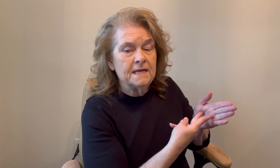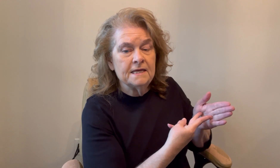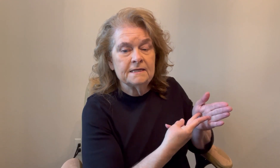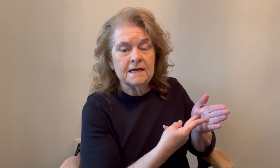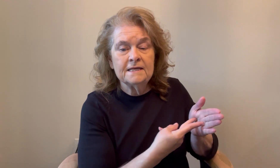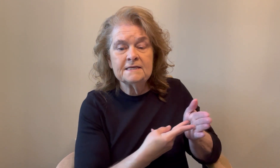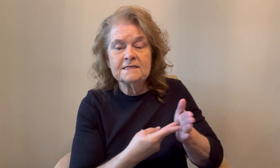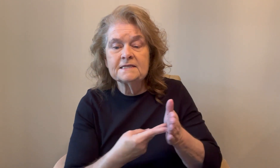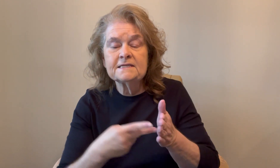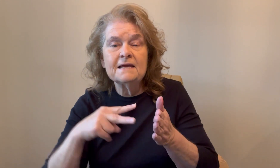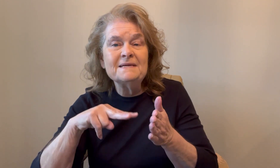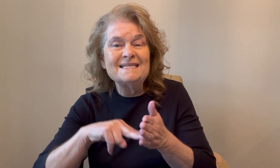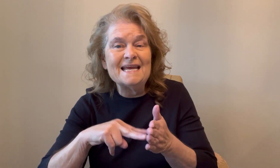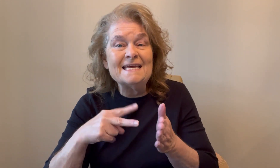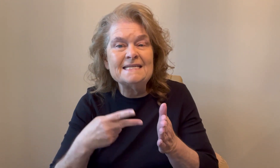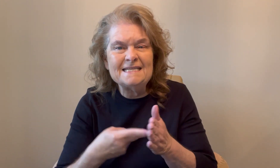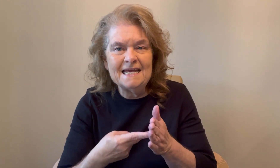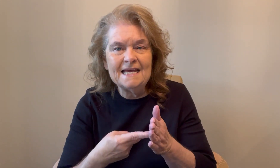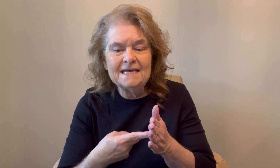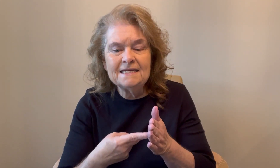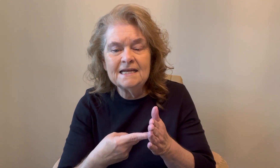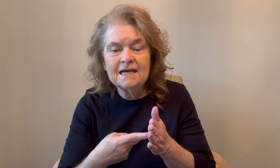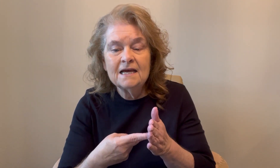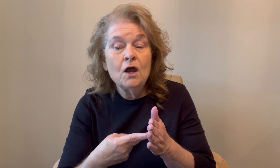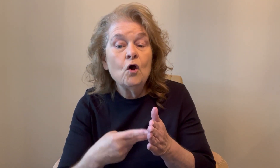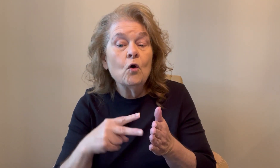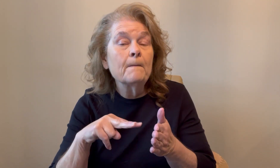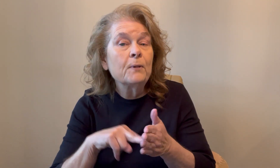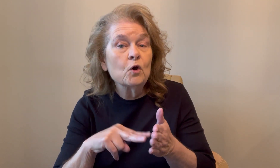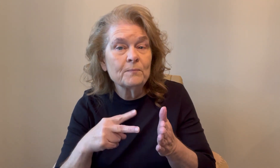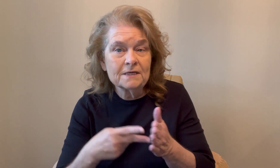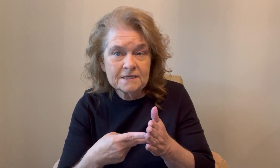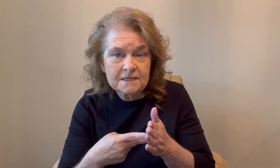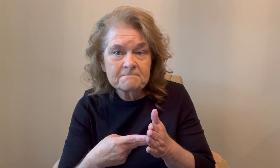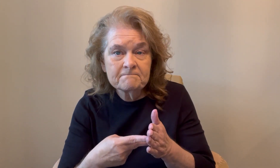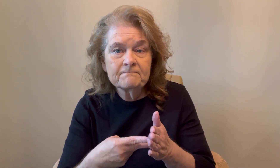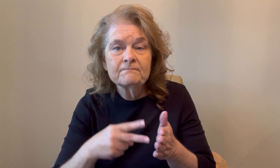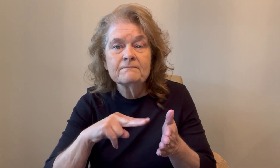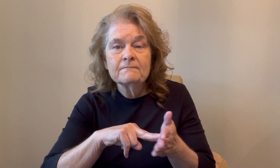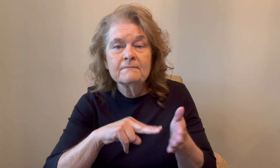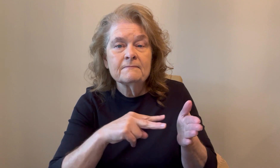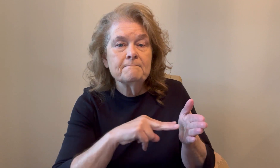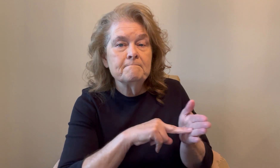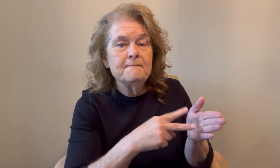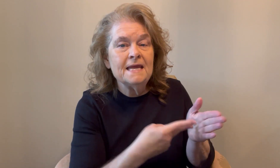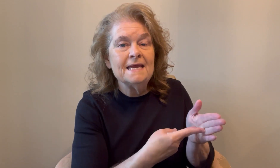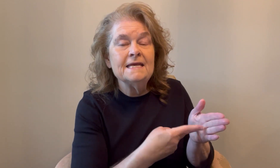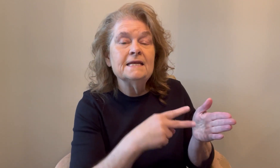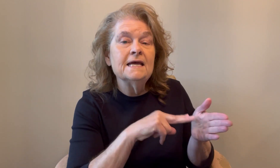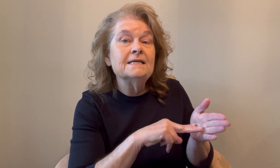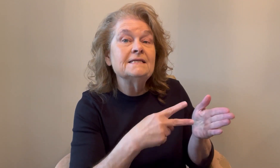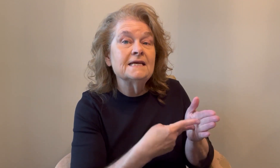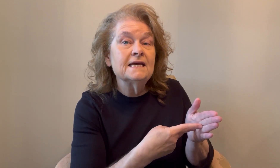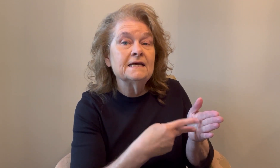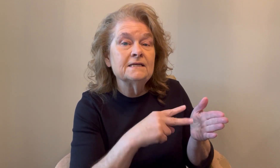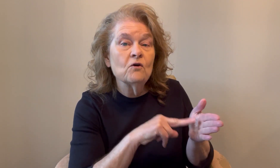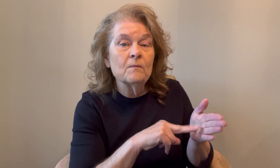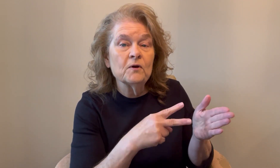Mean. And this is the same as intend or purpose. Mean, intend, or